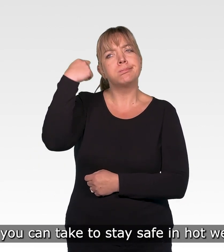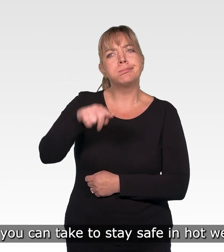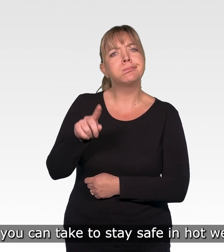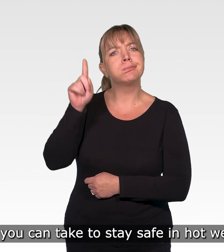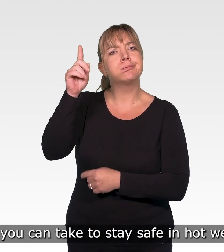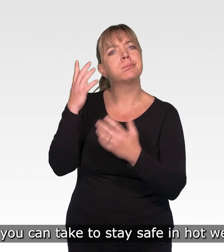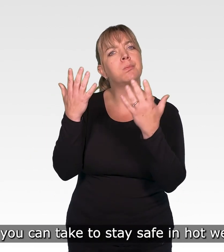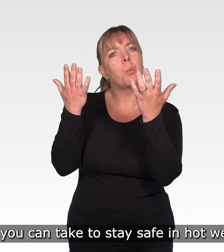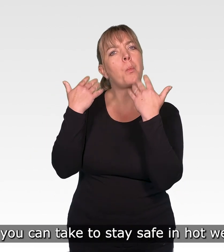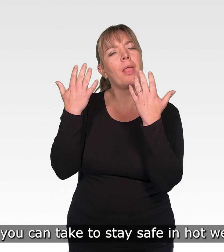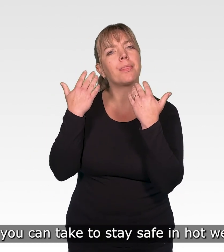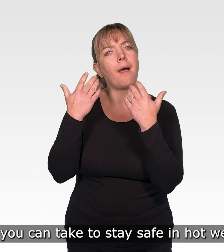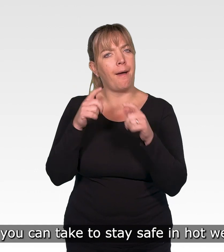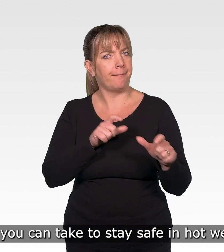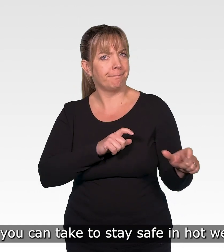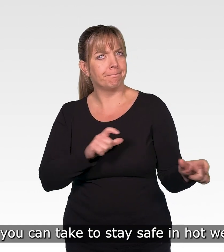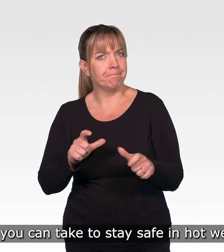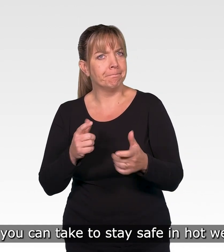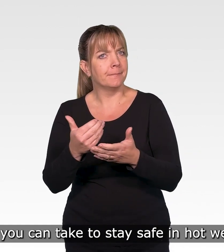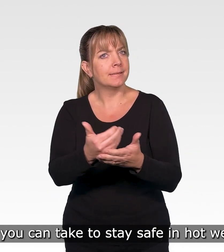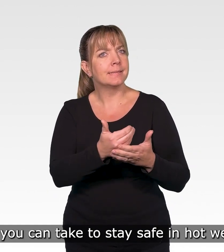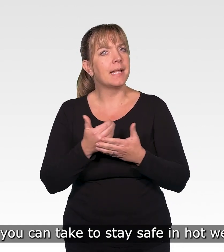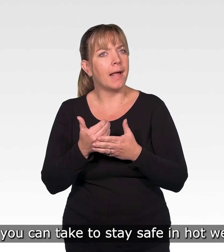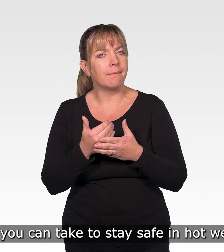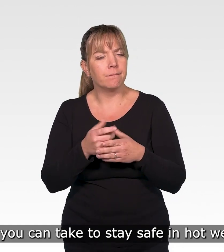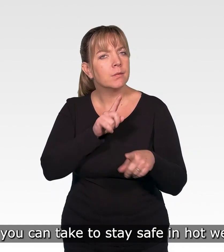Actions you can take to stay safe in hot weather.